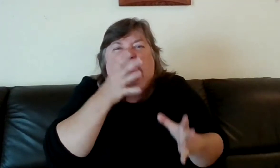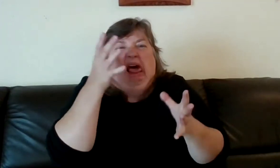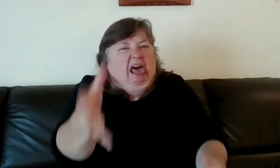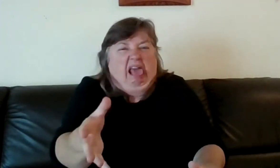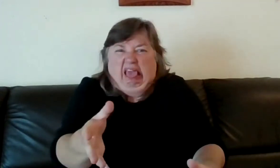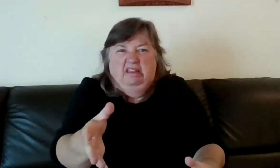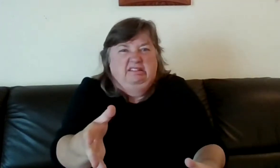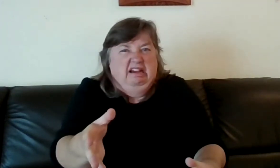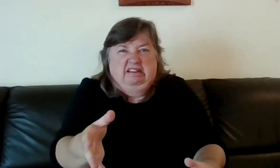Ugh. Yuck.